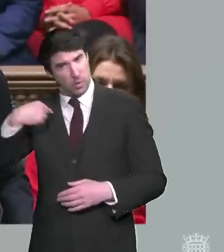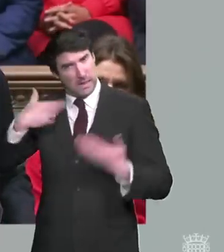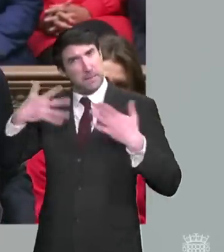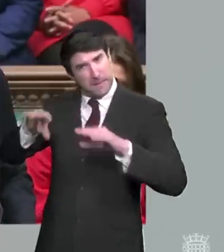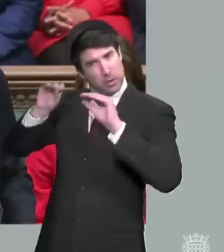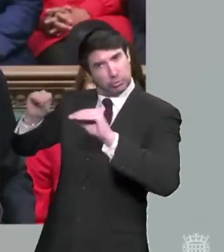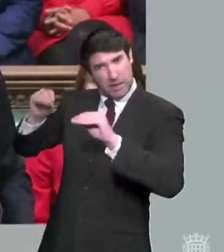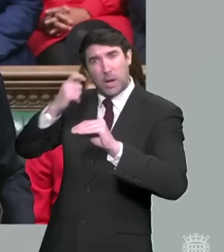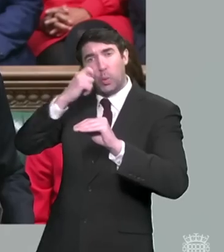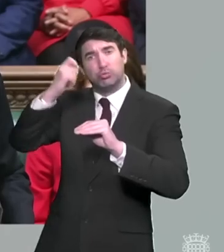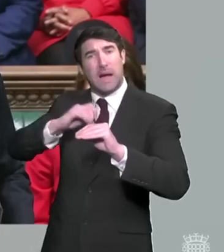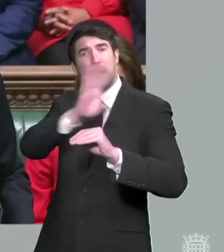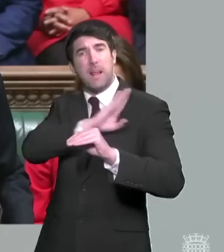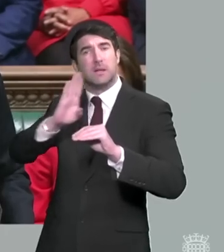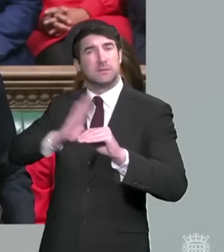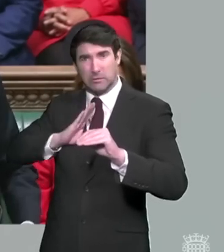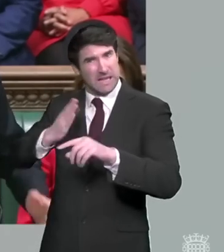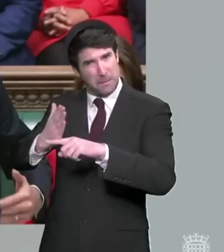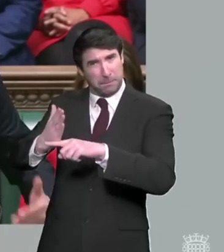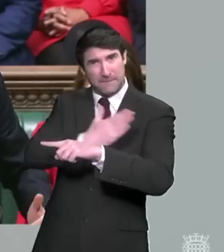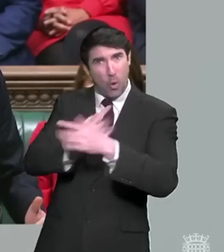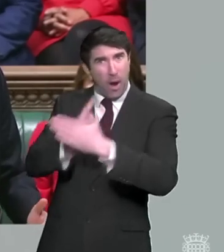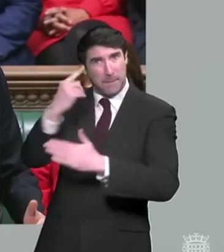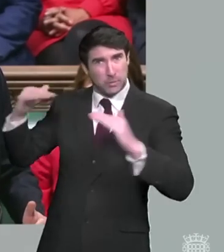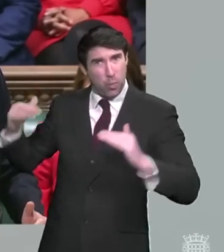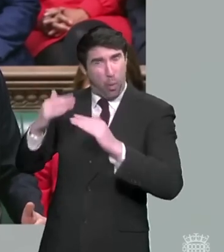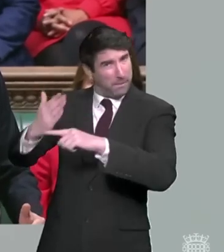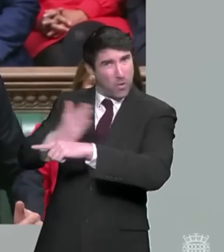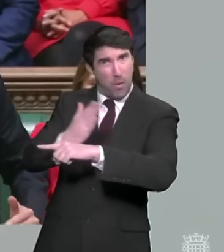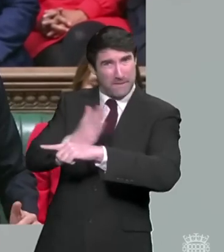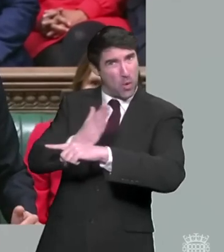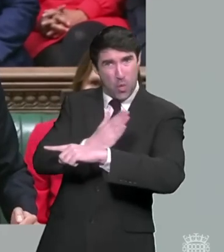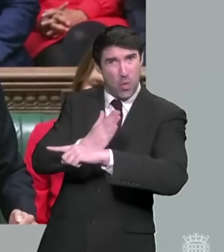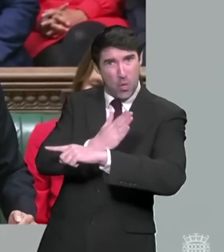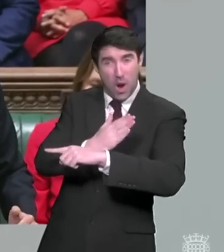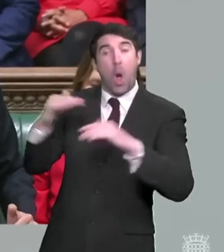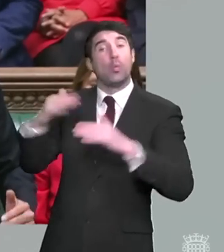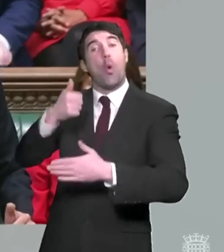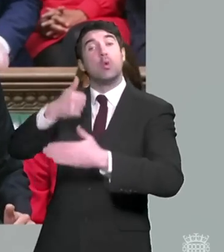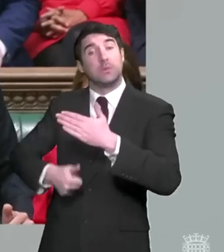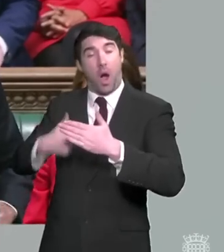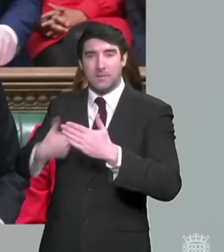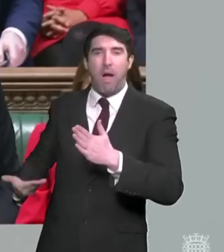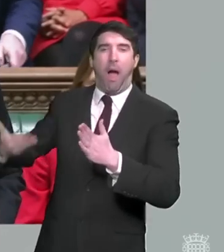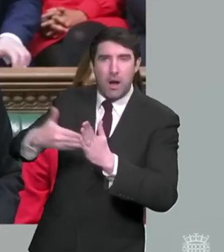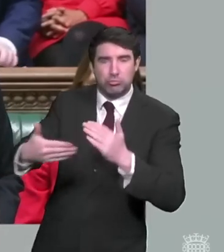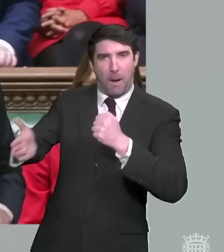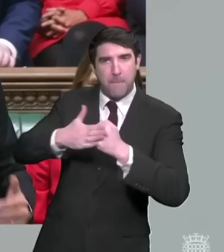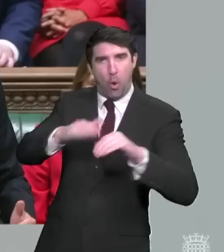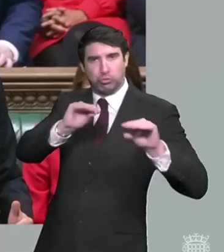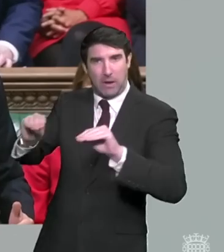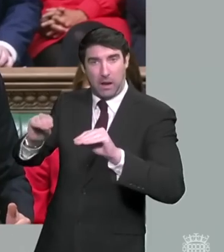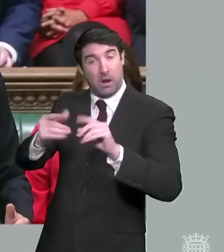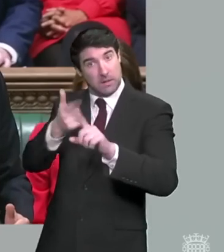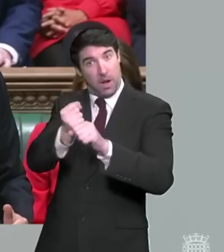conflict started and something that we should be very proud of. But obviously we've intensified those efforts. Last year we trained 10,000 Ukrainian soldiers